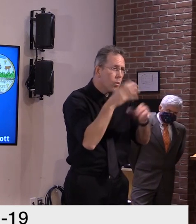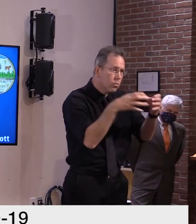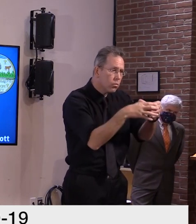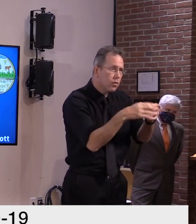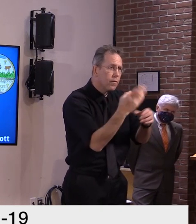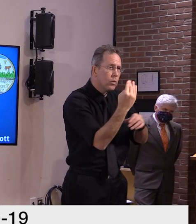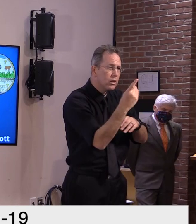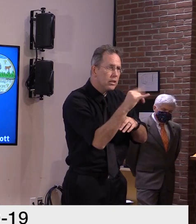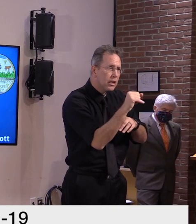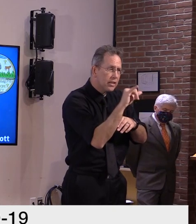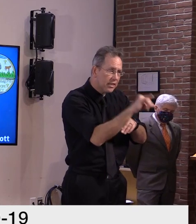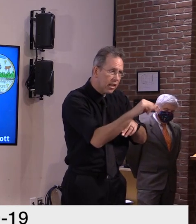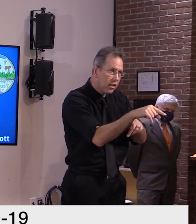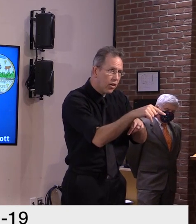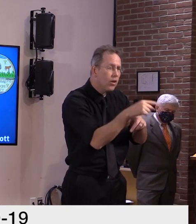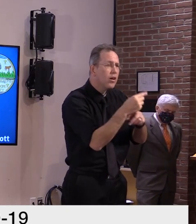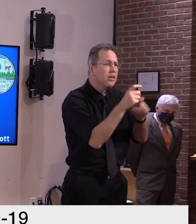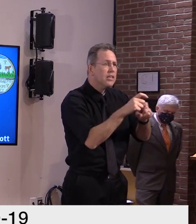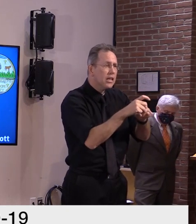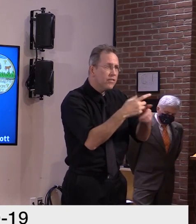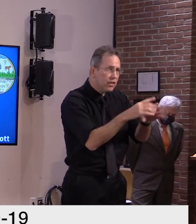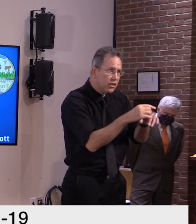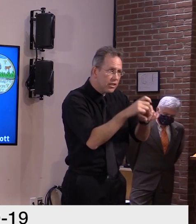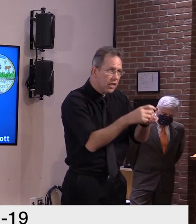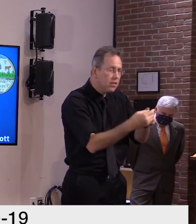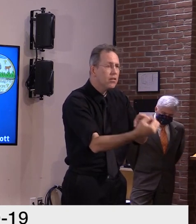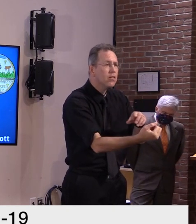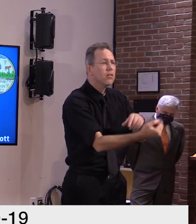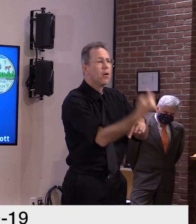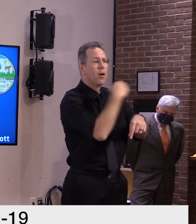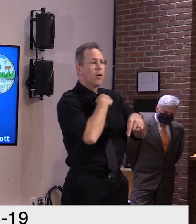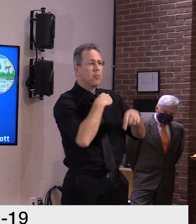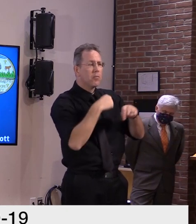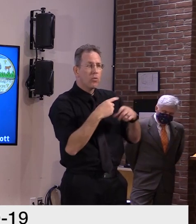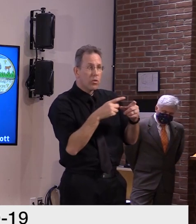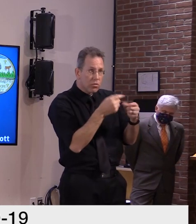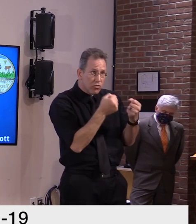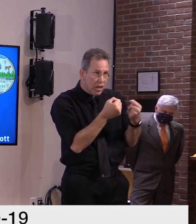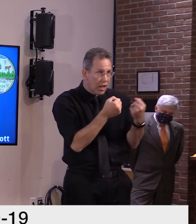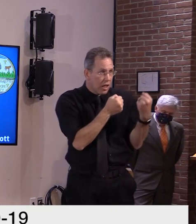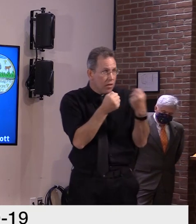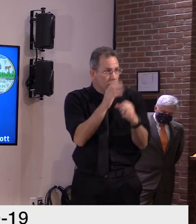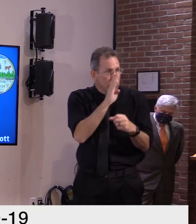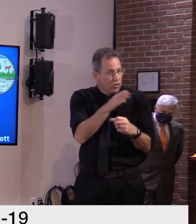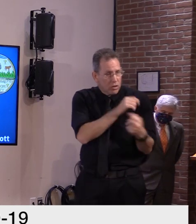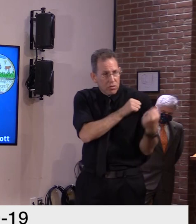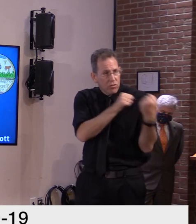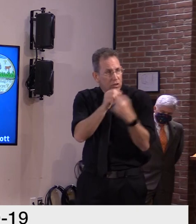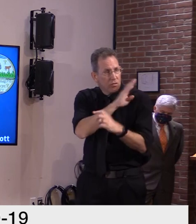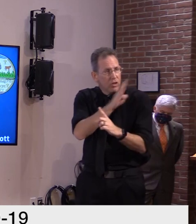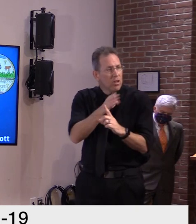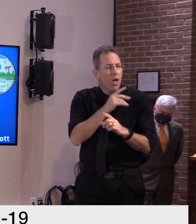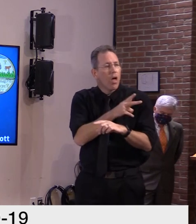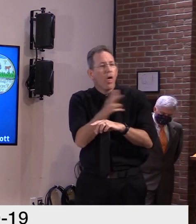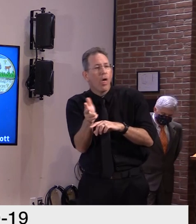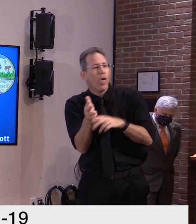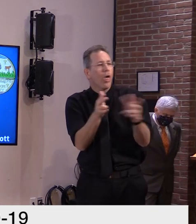Vermont by personal vehicle. So despite the status of the travel map, there is a way to get